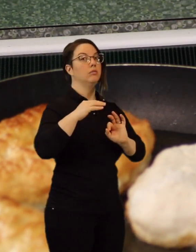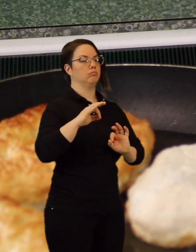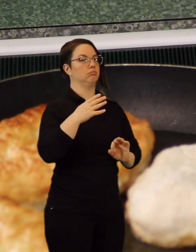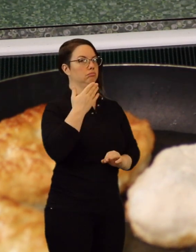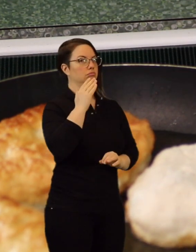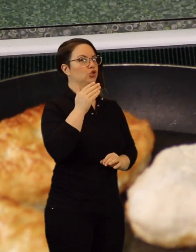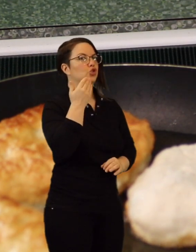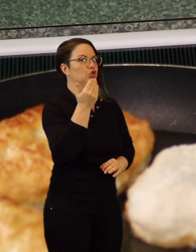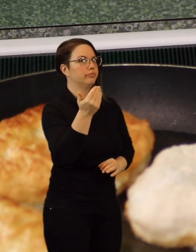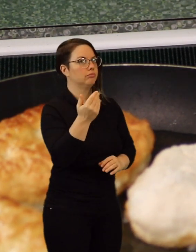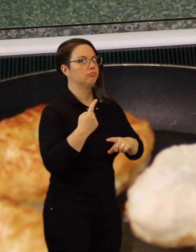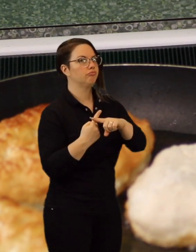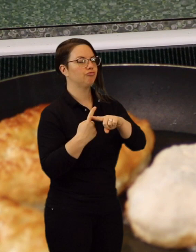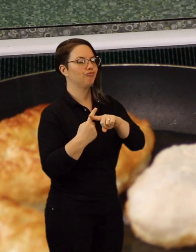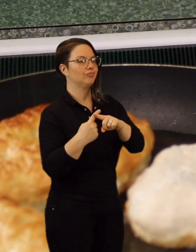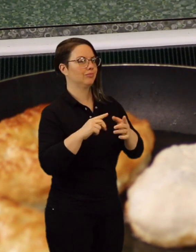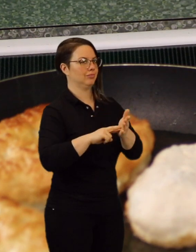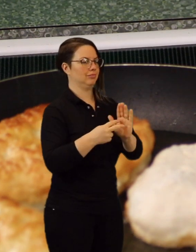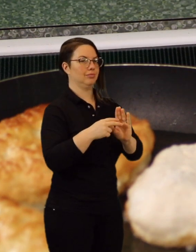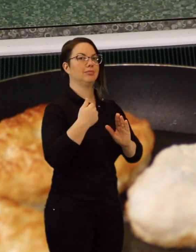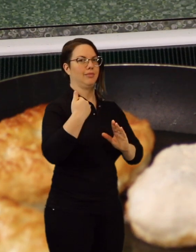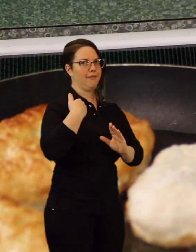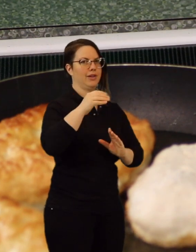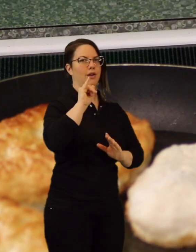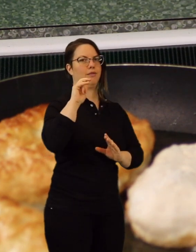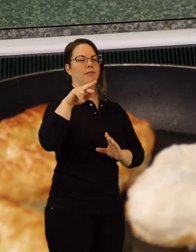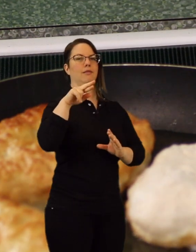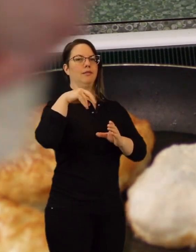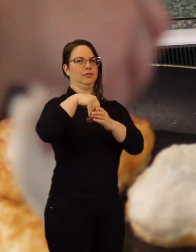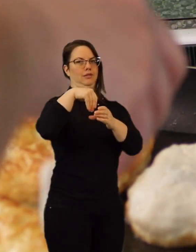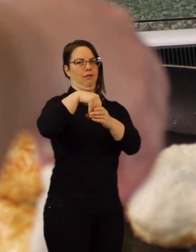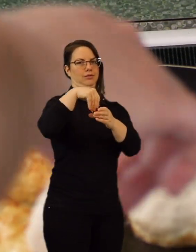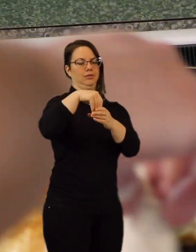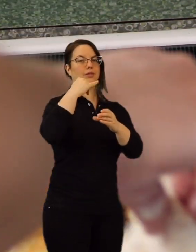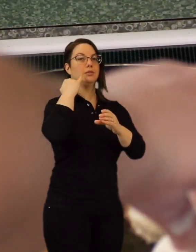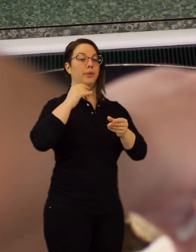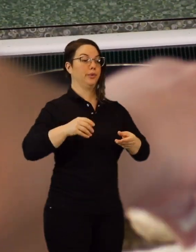that once it hits it, it's going to rise really well.